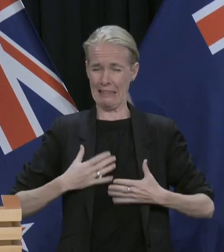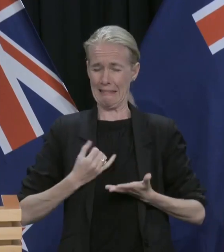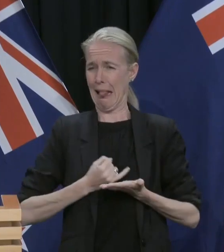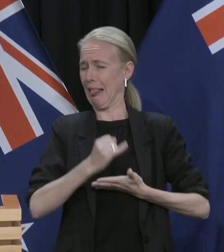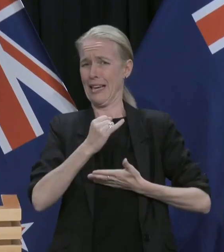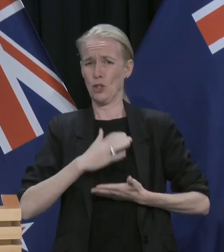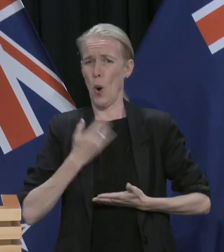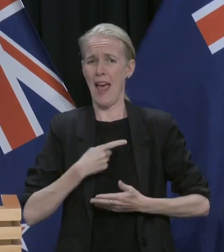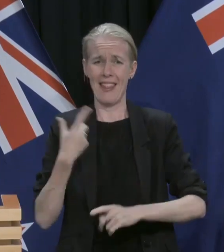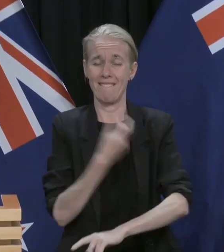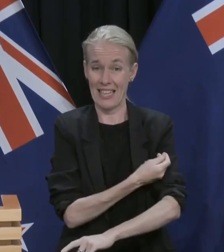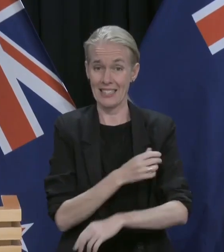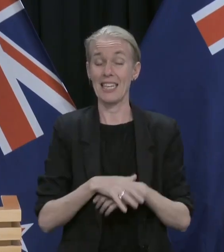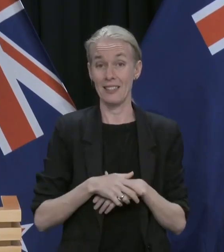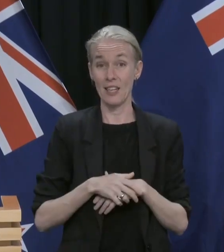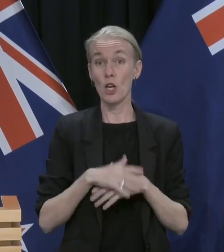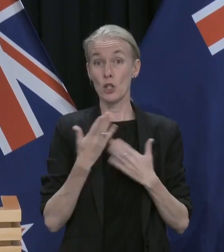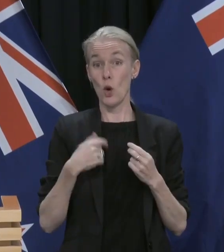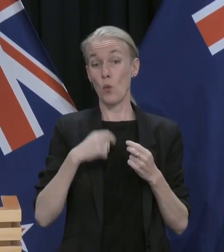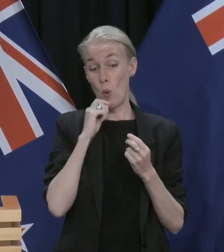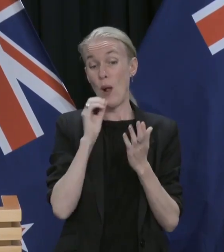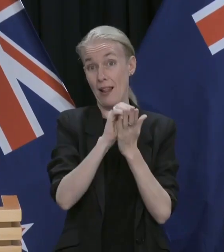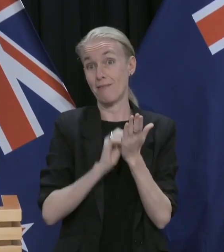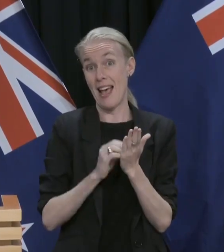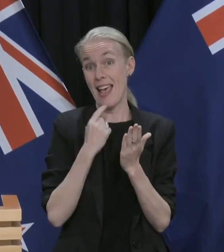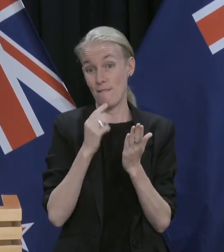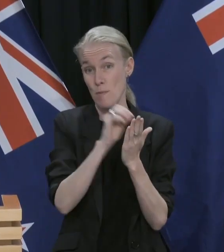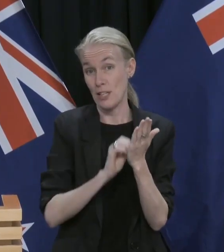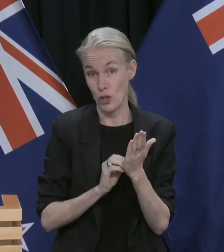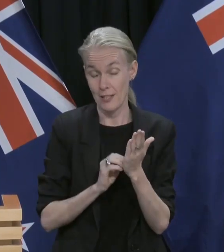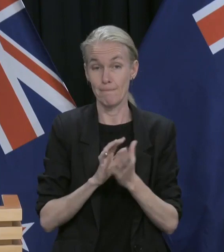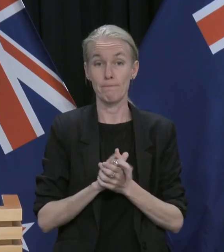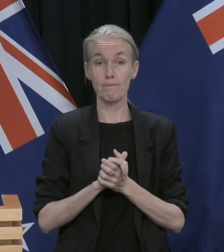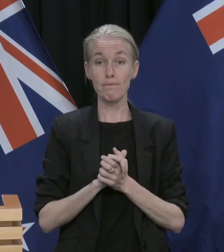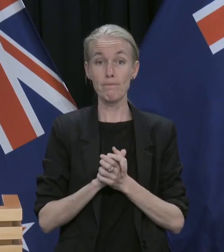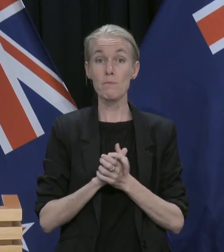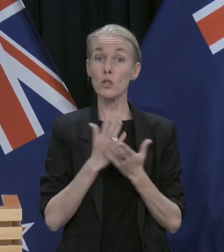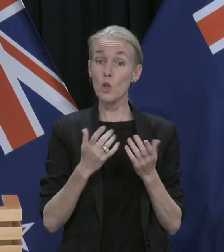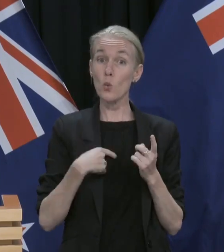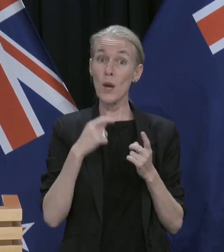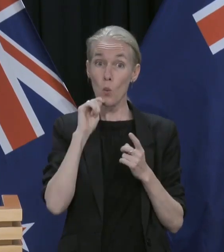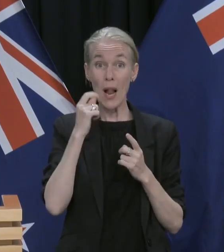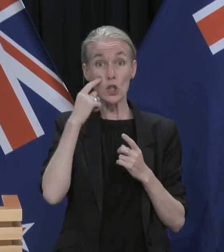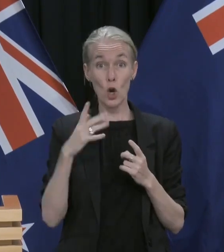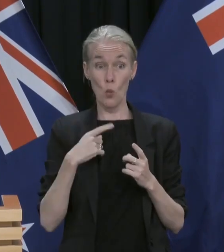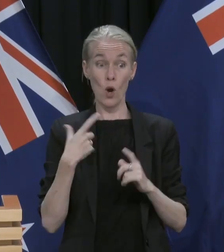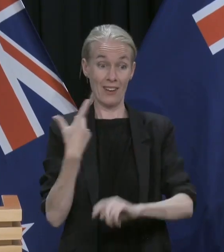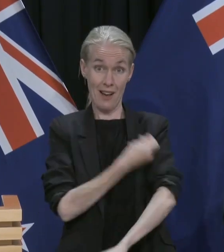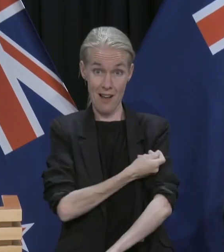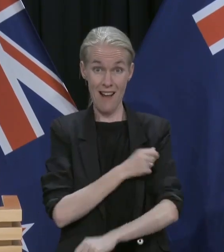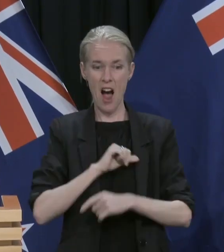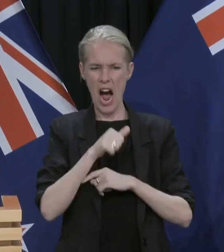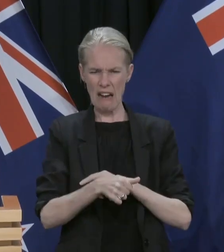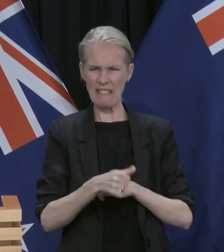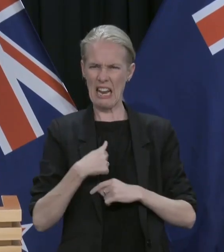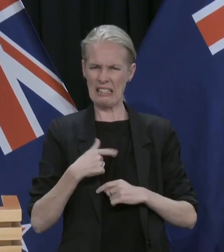monitoring of the rollout of the Pfizer-BioNTech vaccine to date. It will cover adverse events following immunisation, and that